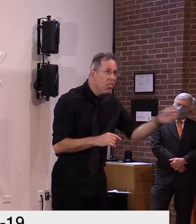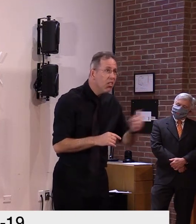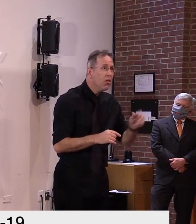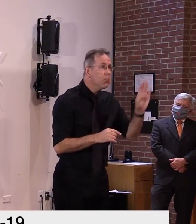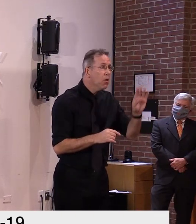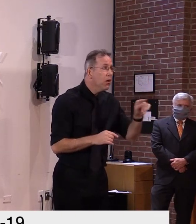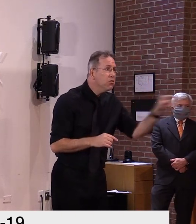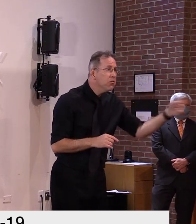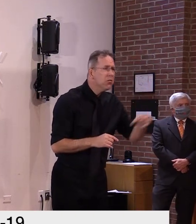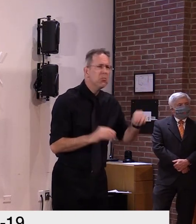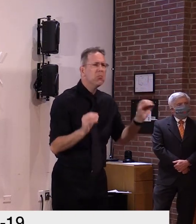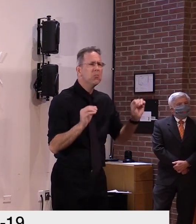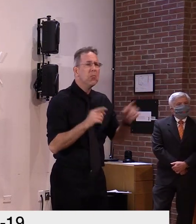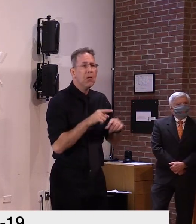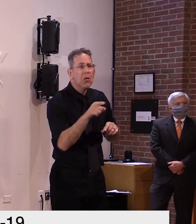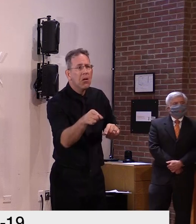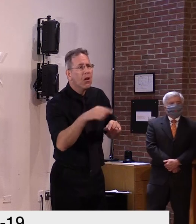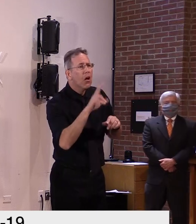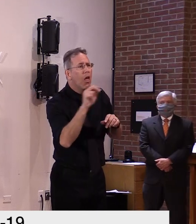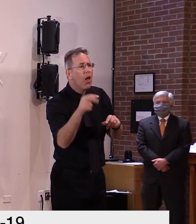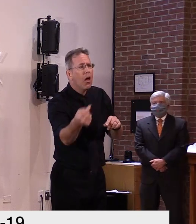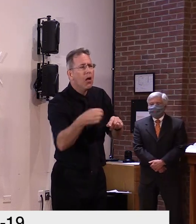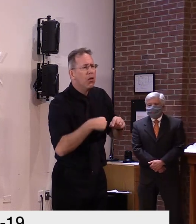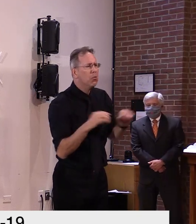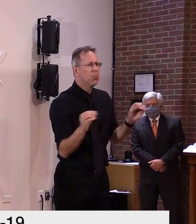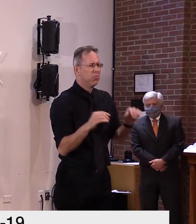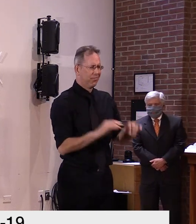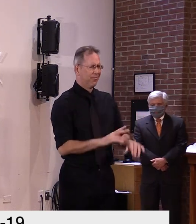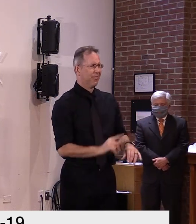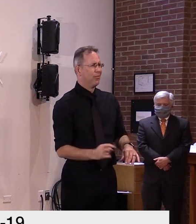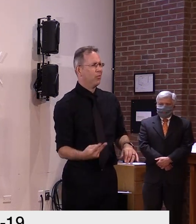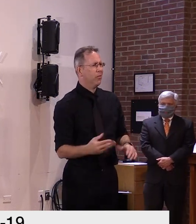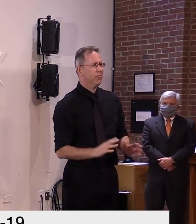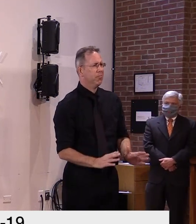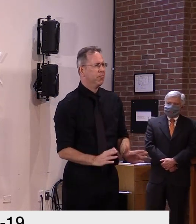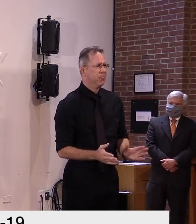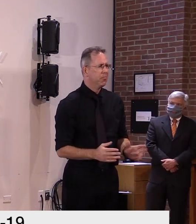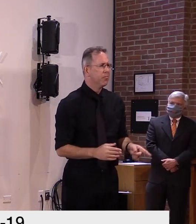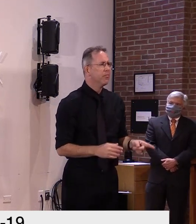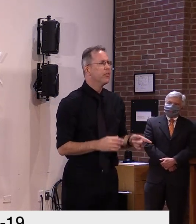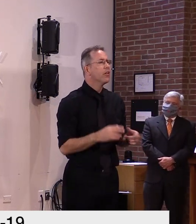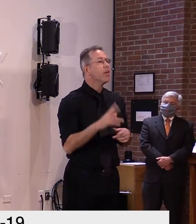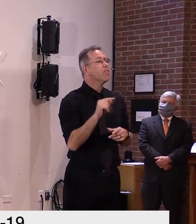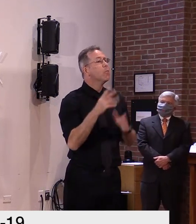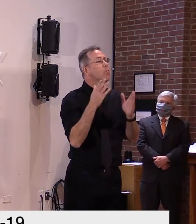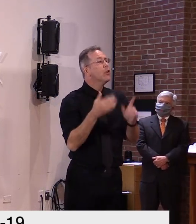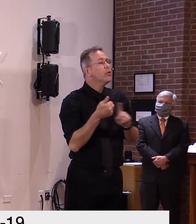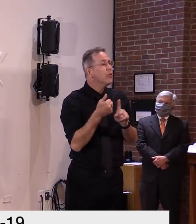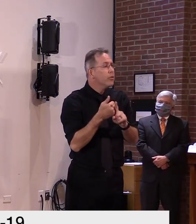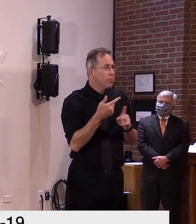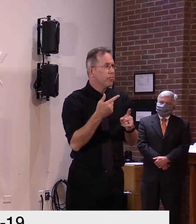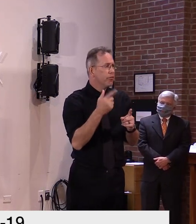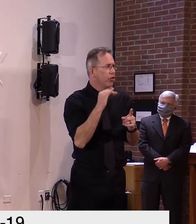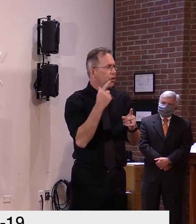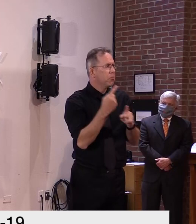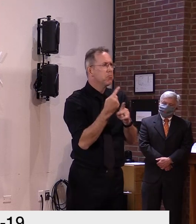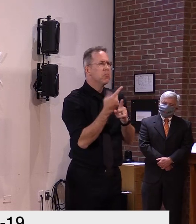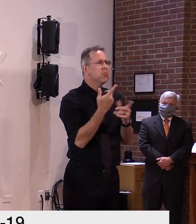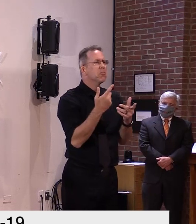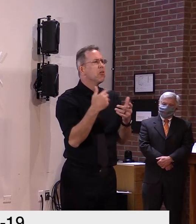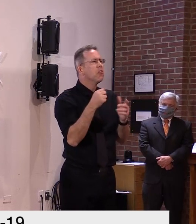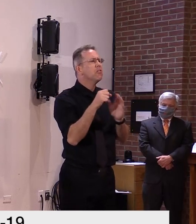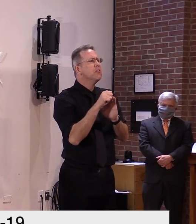Vermont predominantly. So most of them being Vermonters, they looked like the rest of Vermont when it came to their